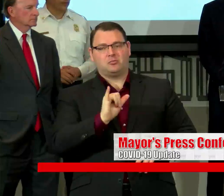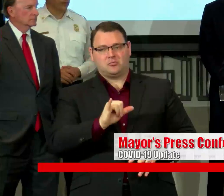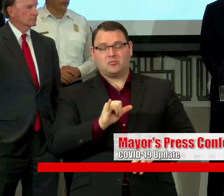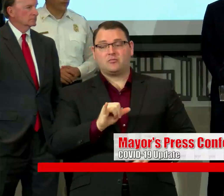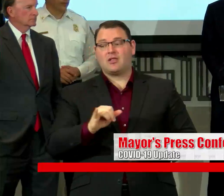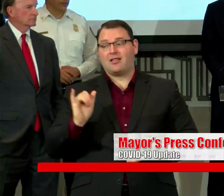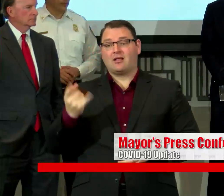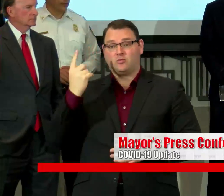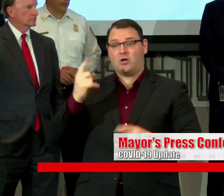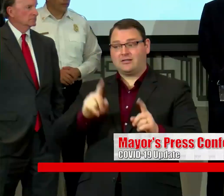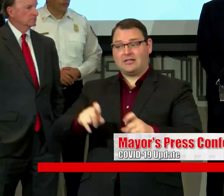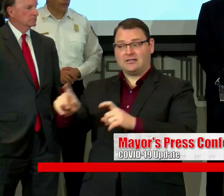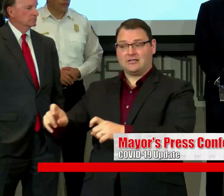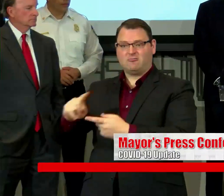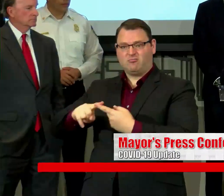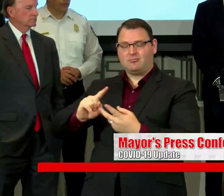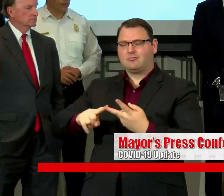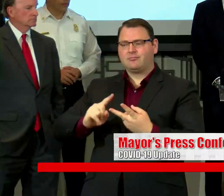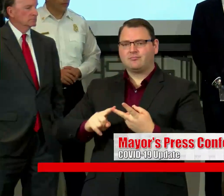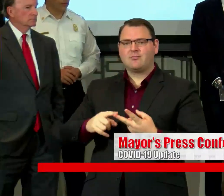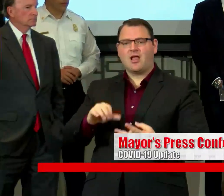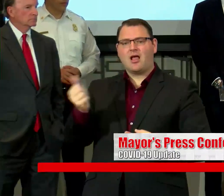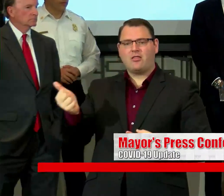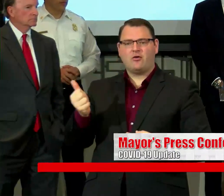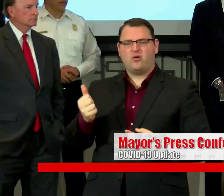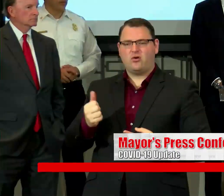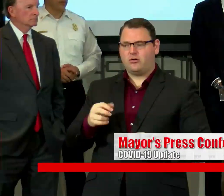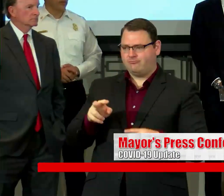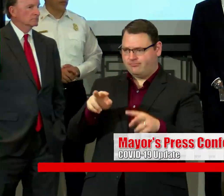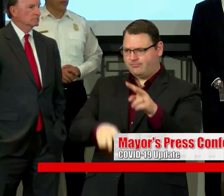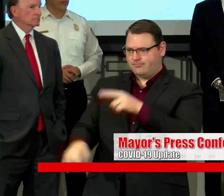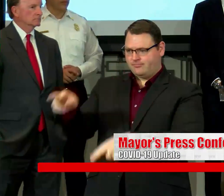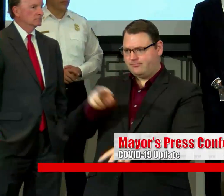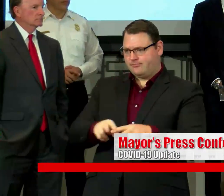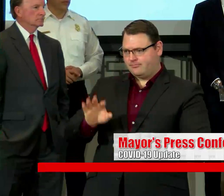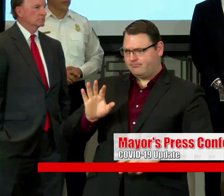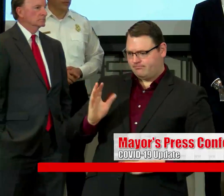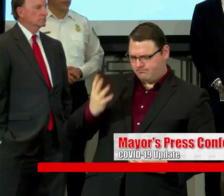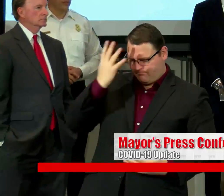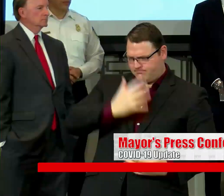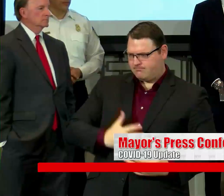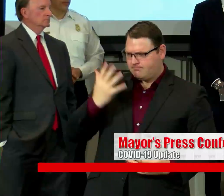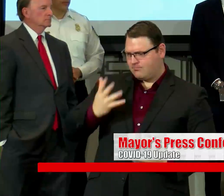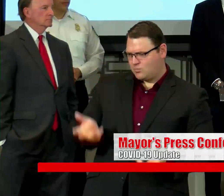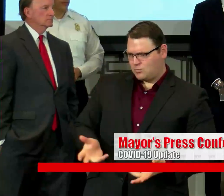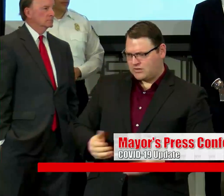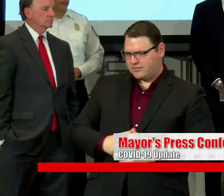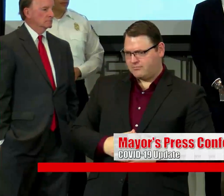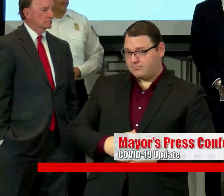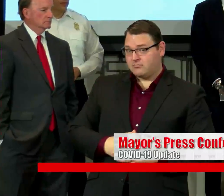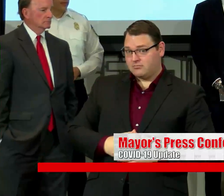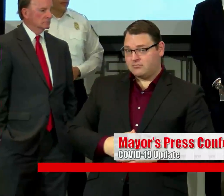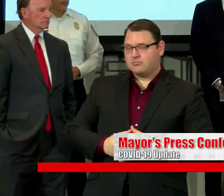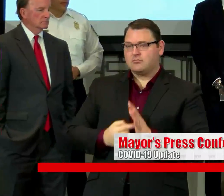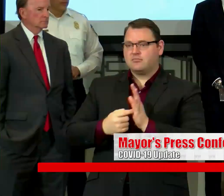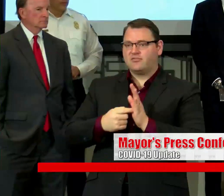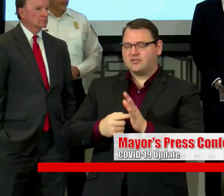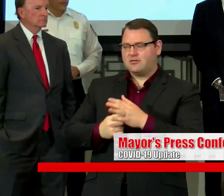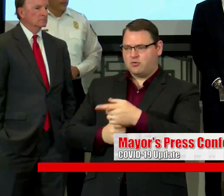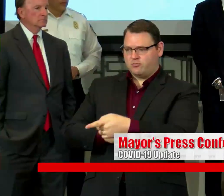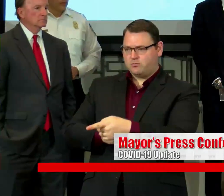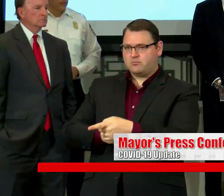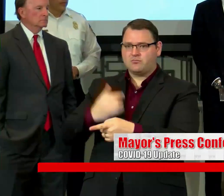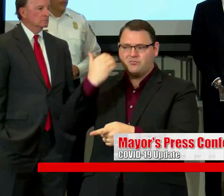the patient's signs and symptoms. And so anyone who has been ill, and say they tested positive, and then their fever